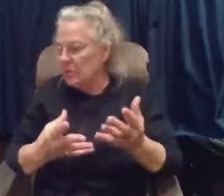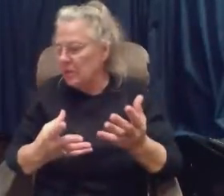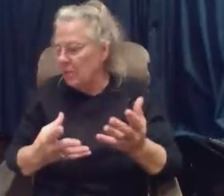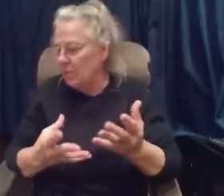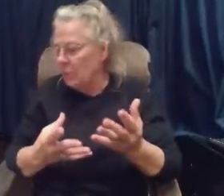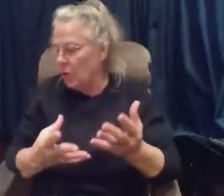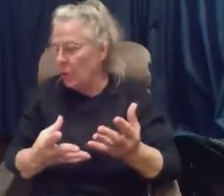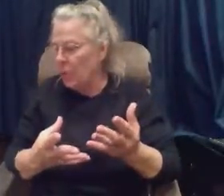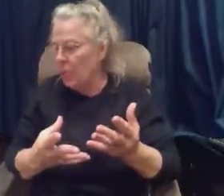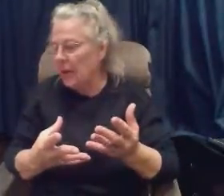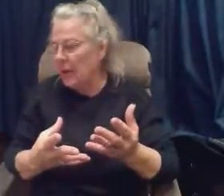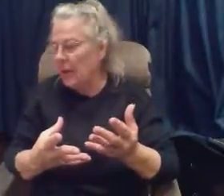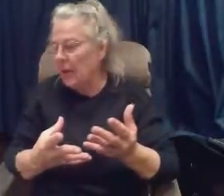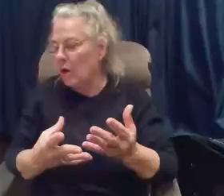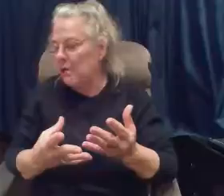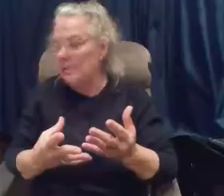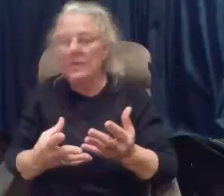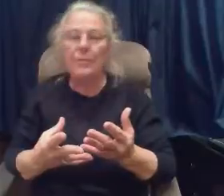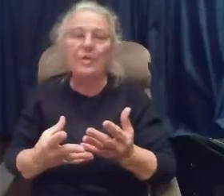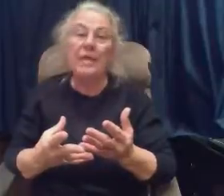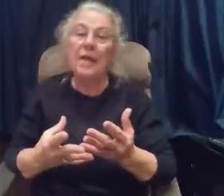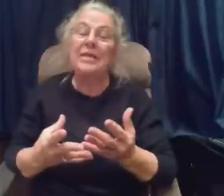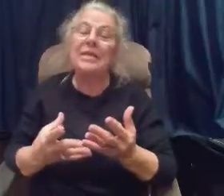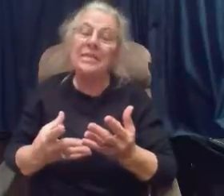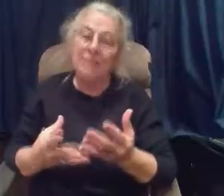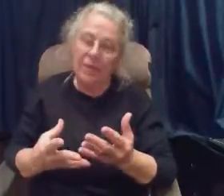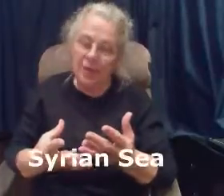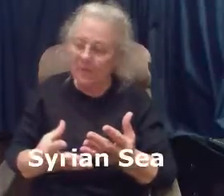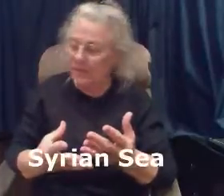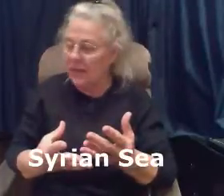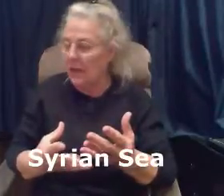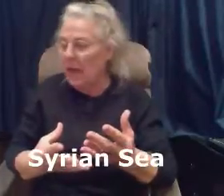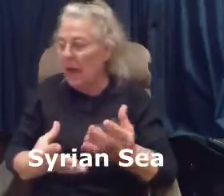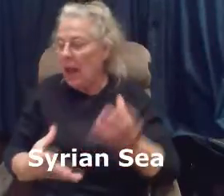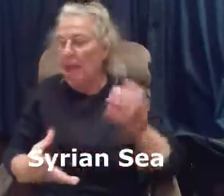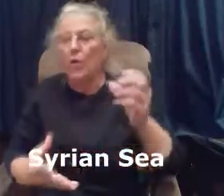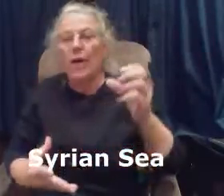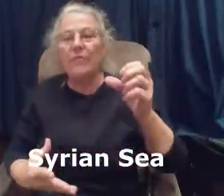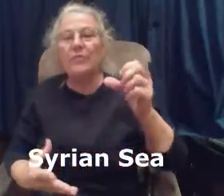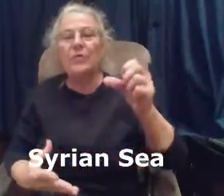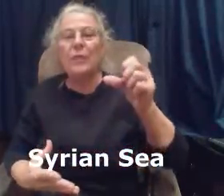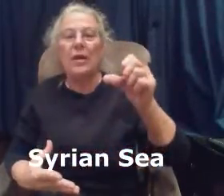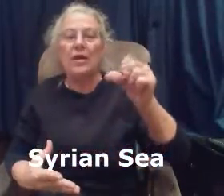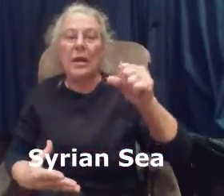a little more complicated, because it said beside the Syrian Sea, and you have to spell it